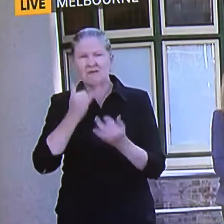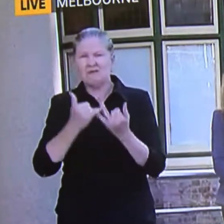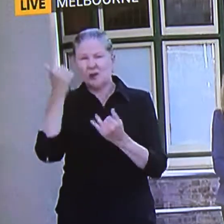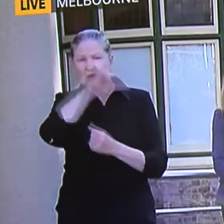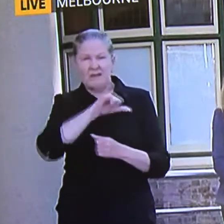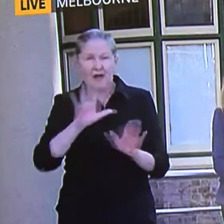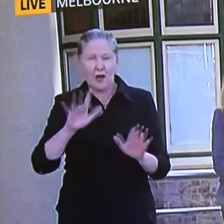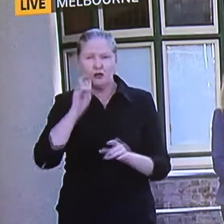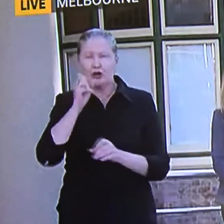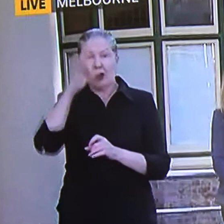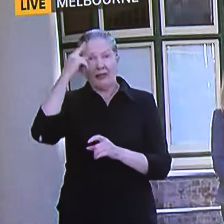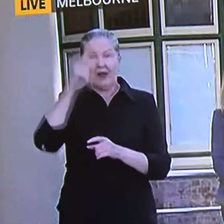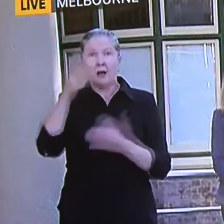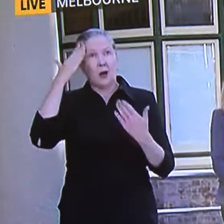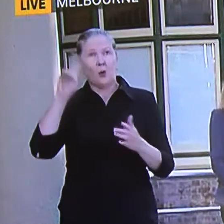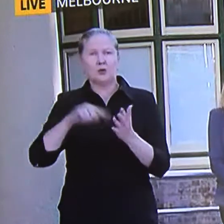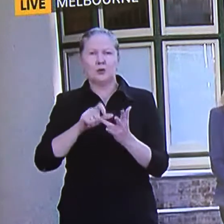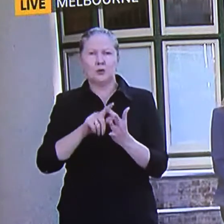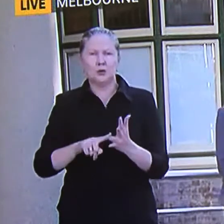never underestimate them on these things.